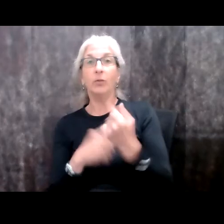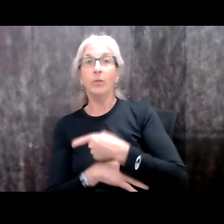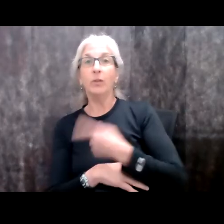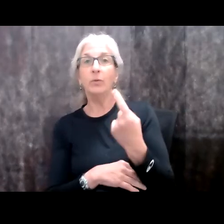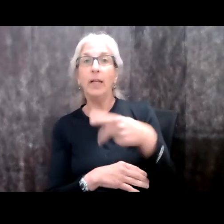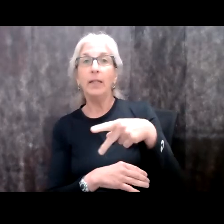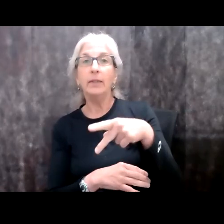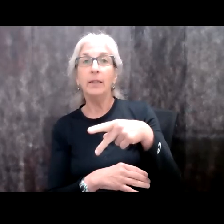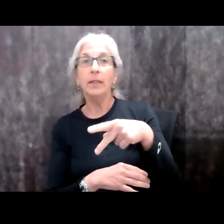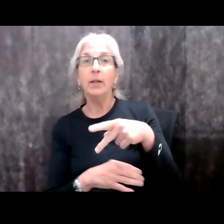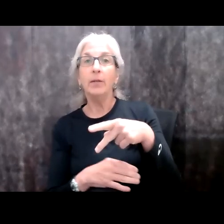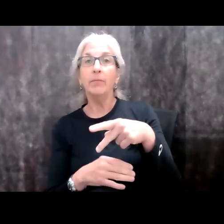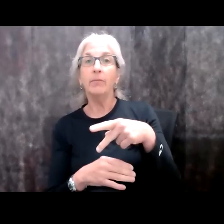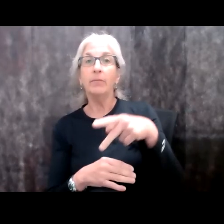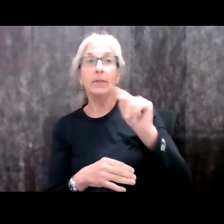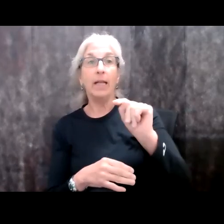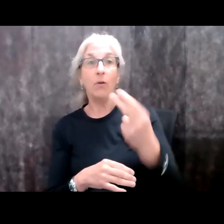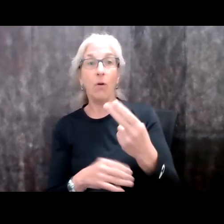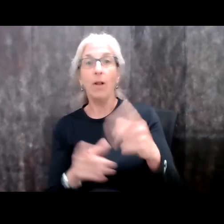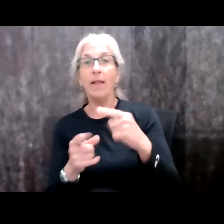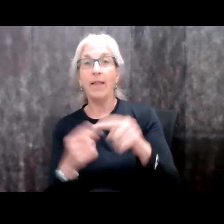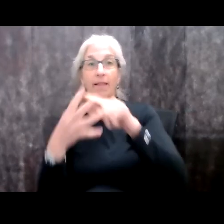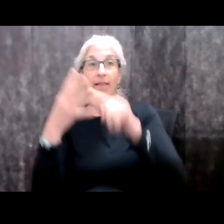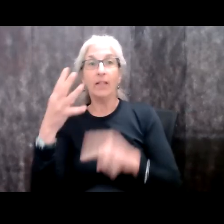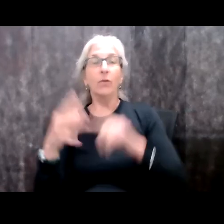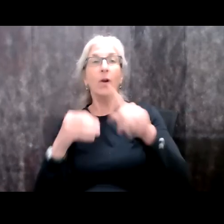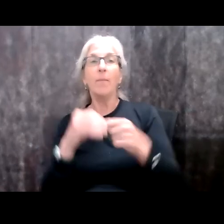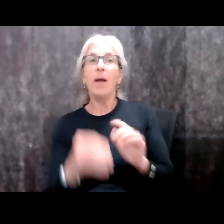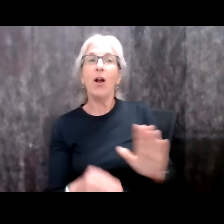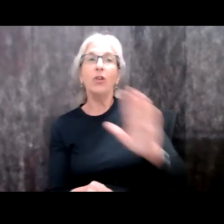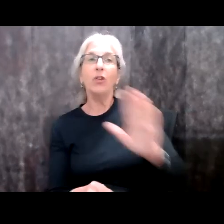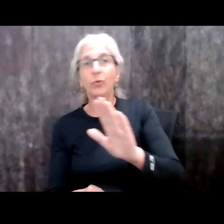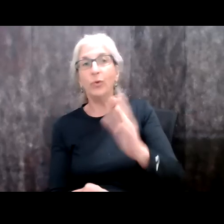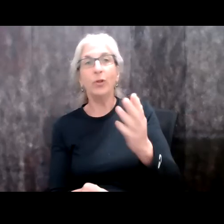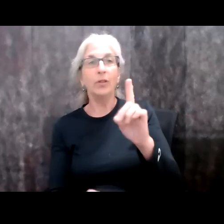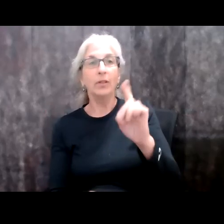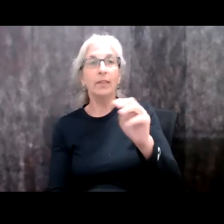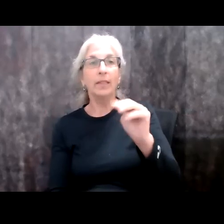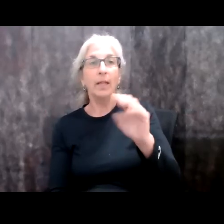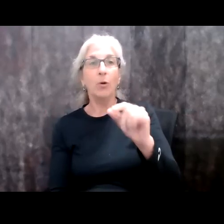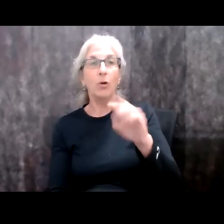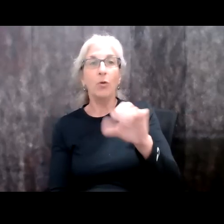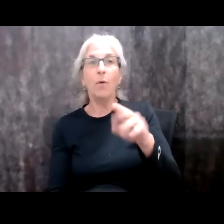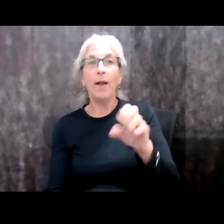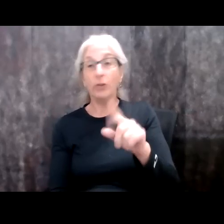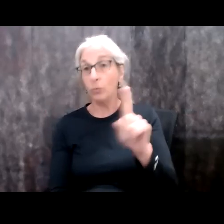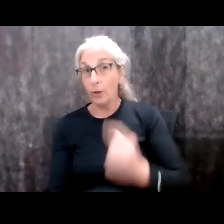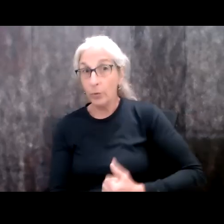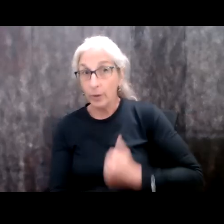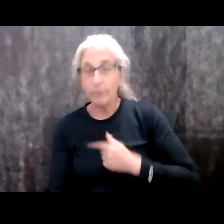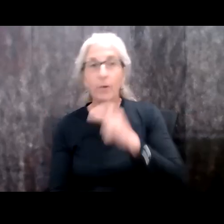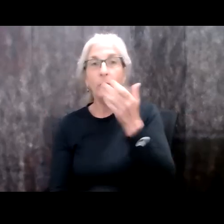next four questions are about your demographics, so where you live and who you are. And again, this helps us make sure that we're doing our